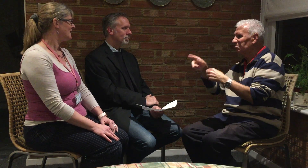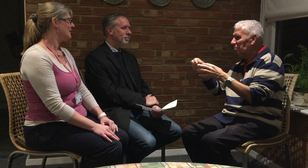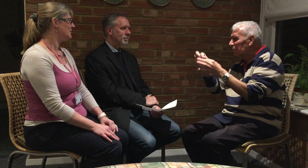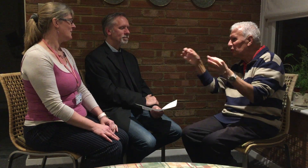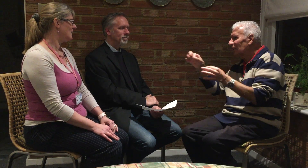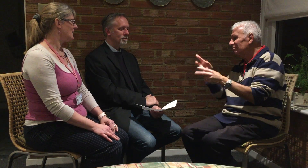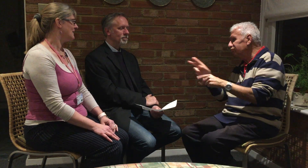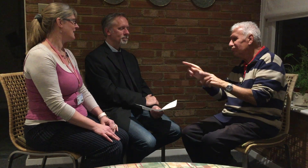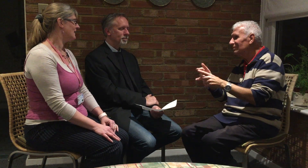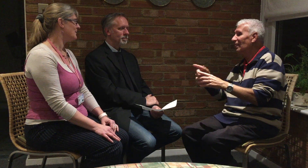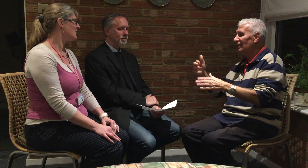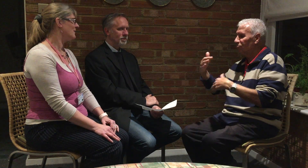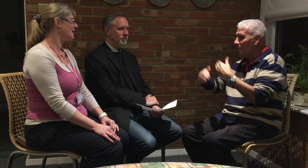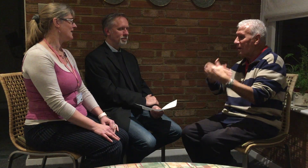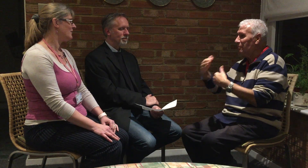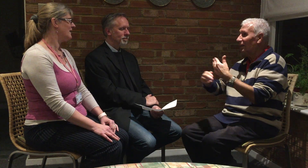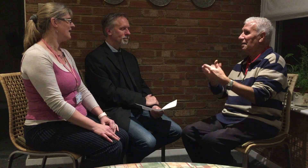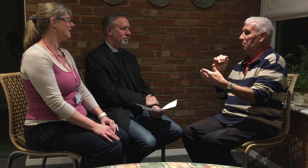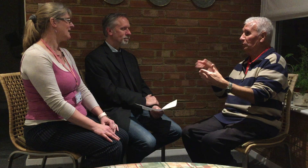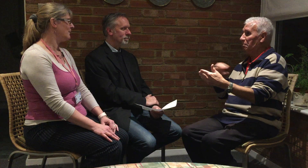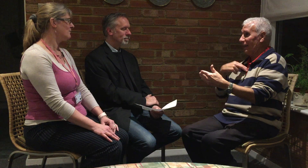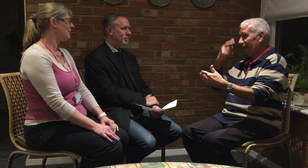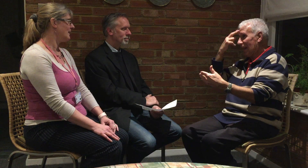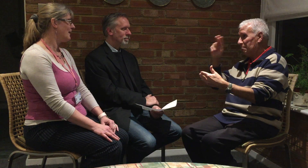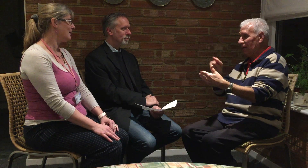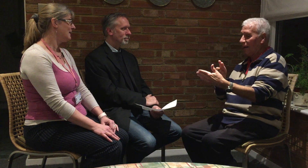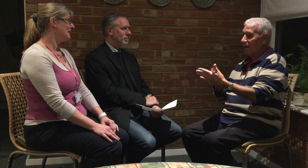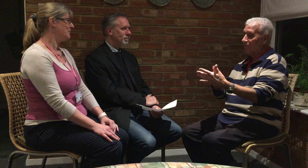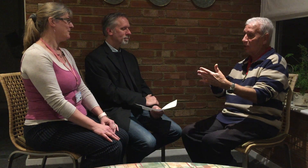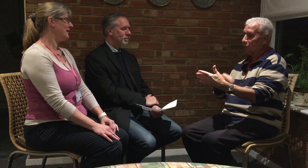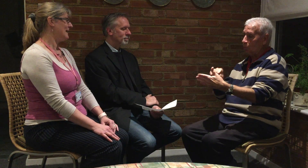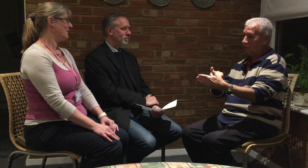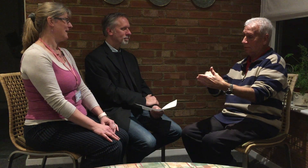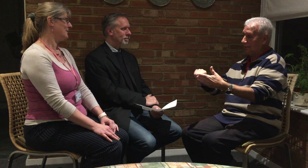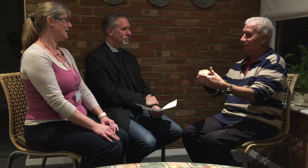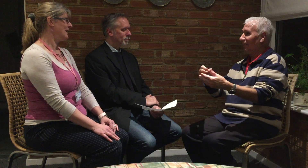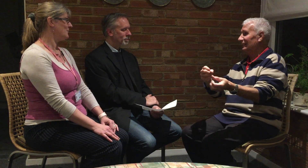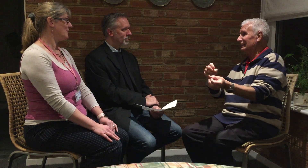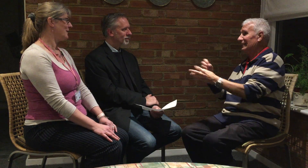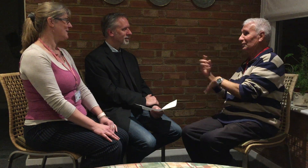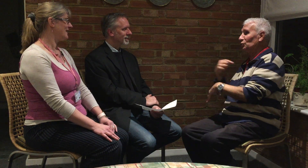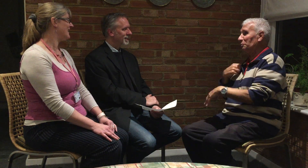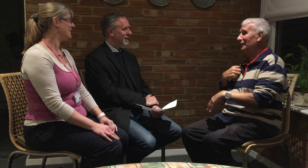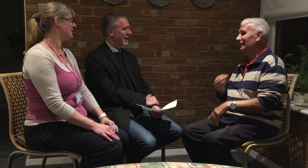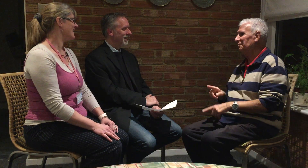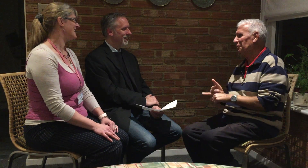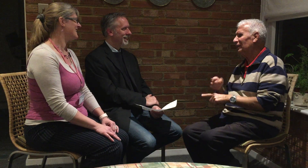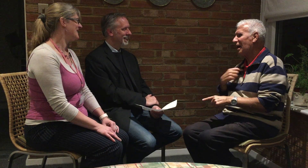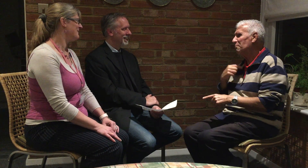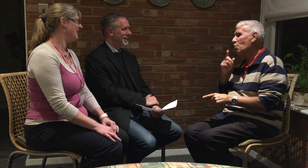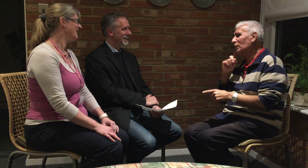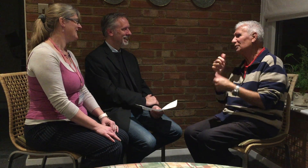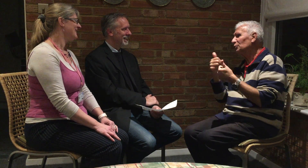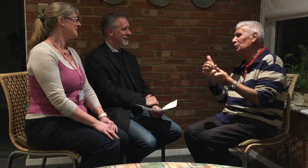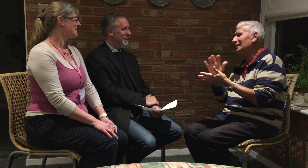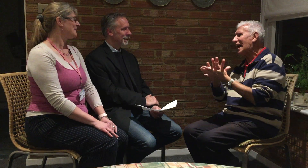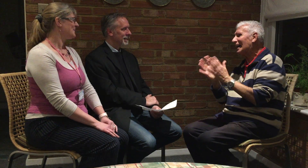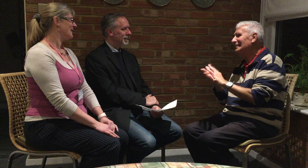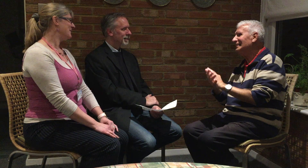they would do the cutting and the measuring and everything, then they would wrap it up, put my name on it, it would say Neville Jones, and then it would get sent to me,